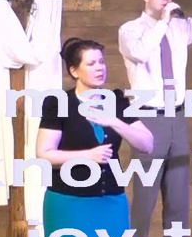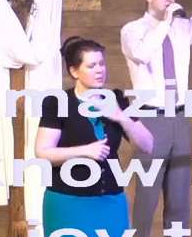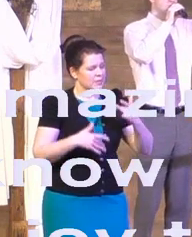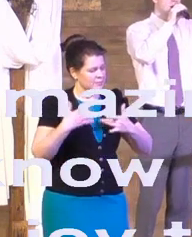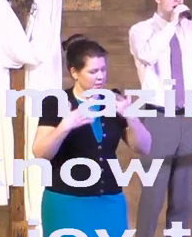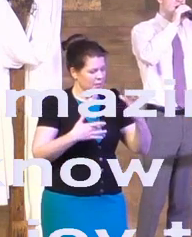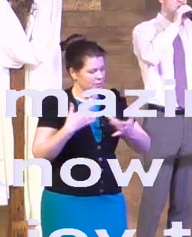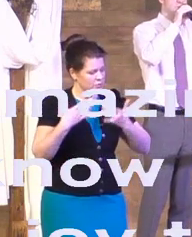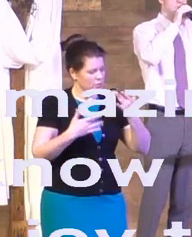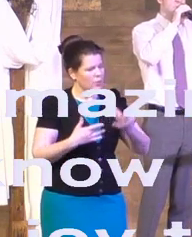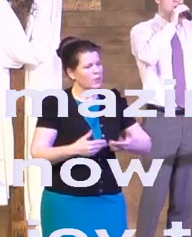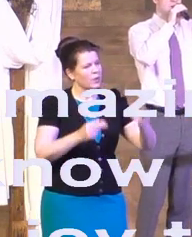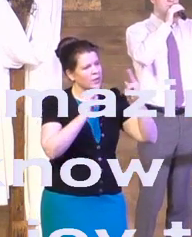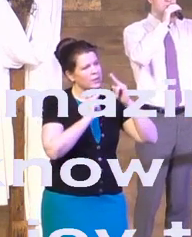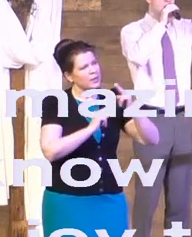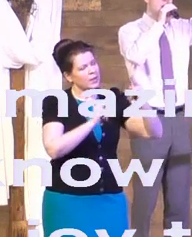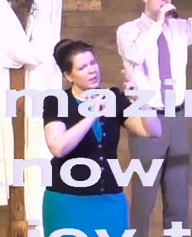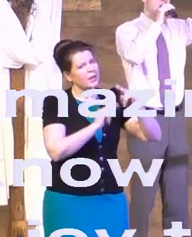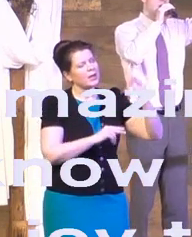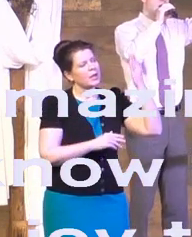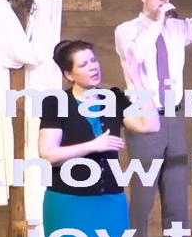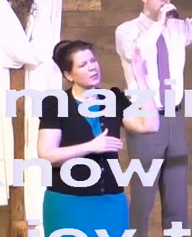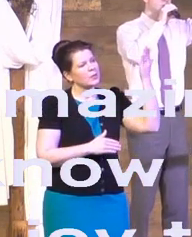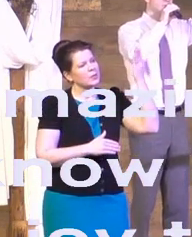true. It's my joy.